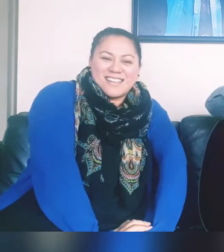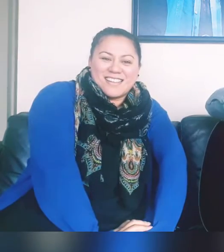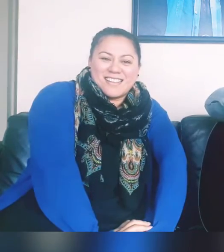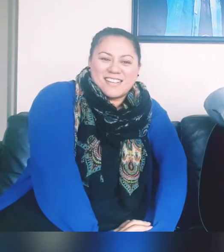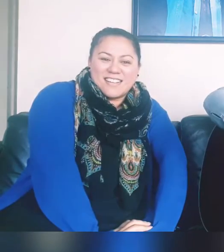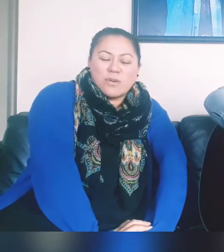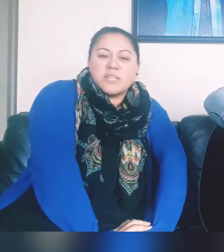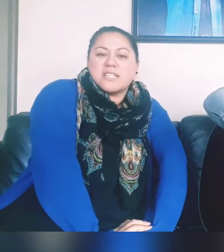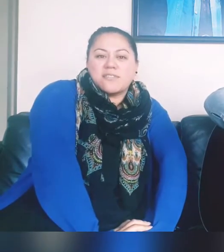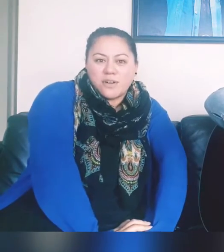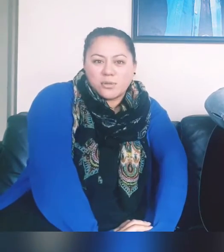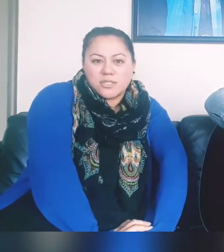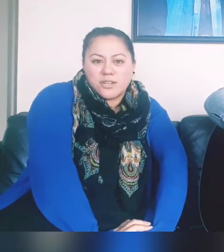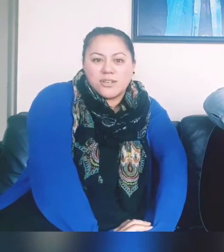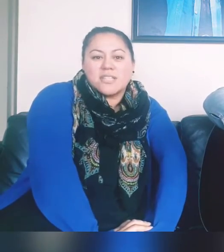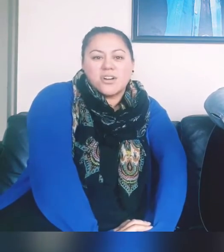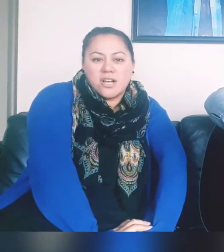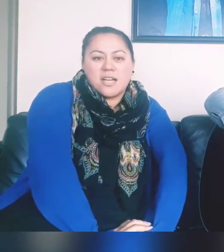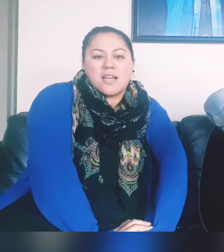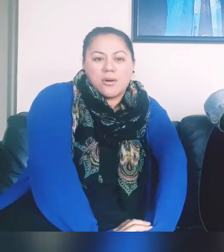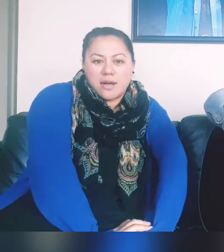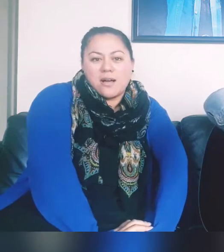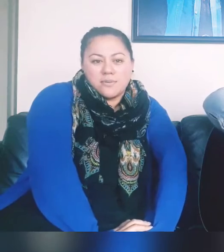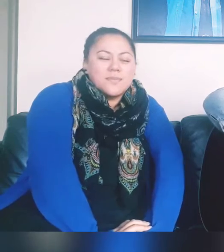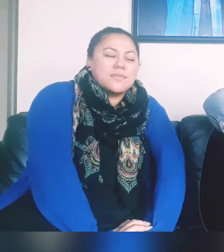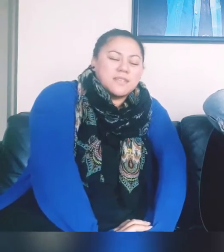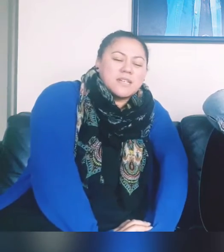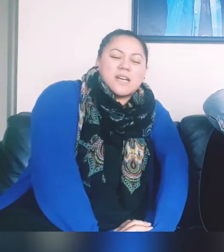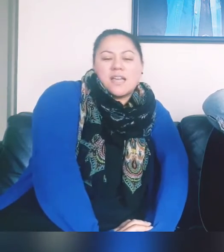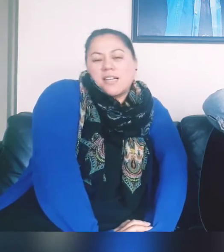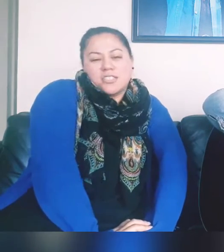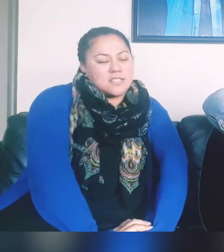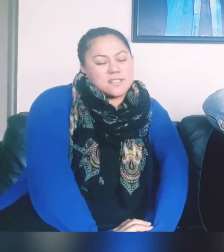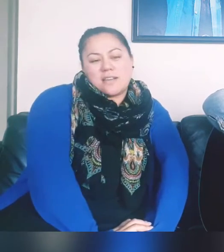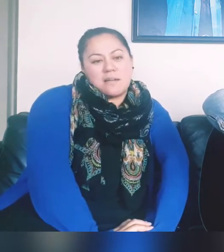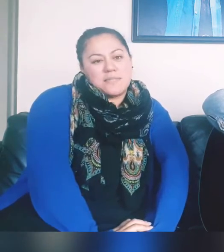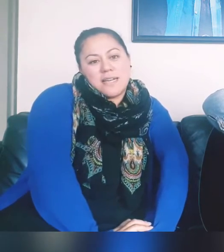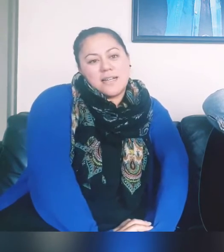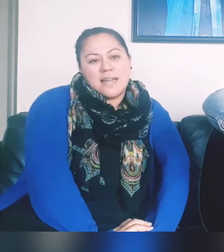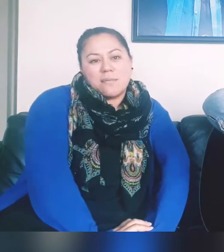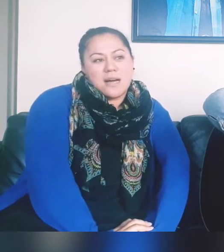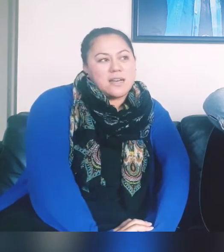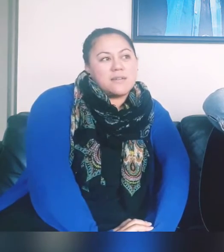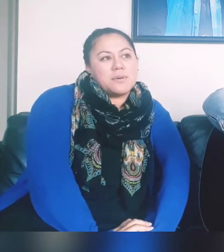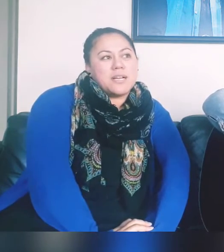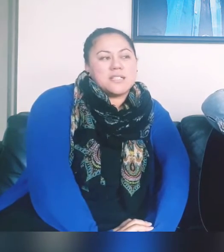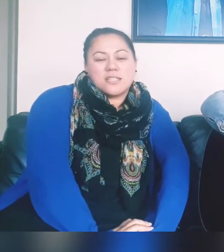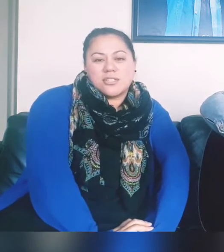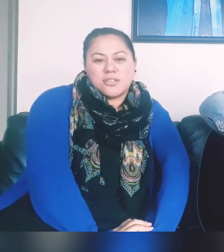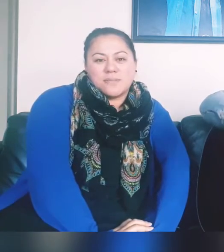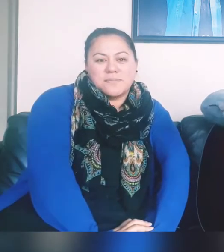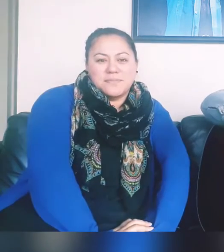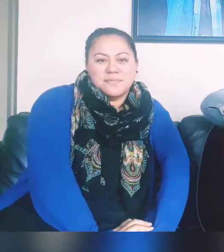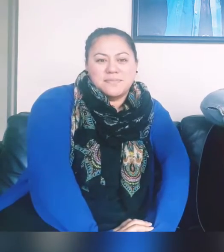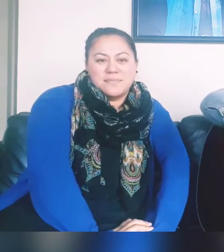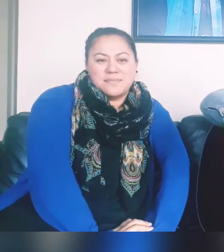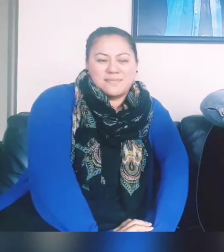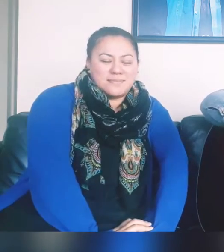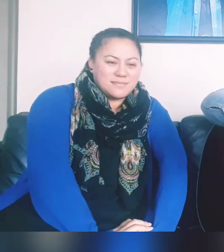Sorry. I don't We default to the we Tongan default to kaukau. kaukau. We use it every day. Just comes out in the pronunciation too. So we're going to do a hakama